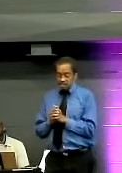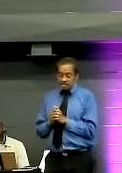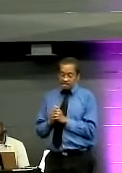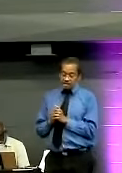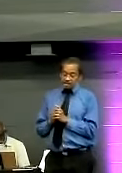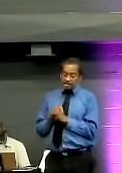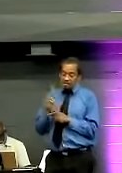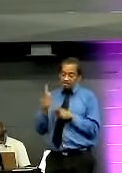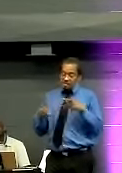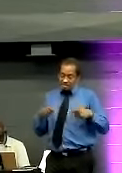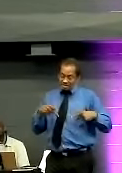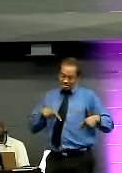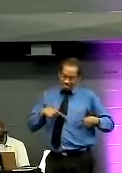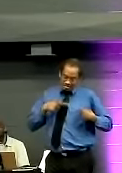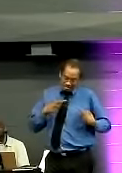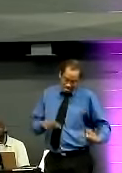For those that wrestle